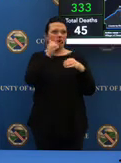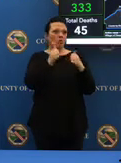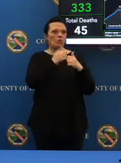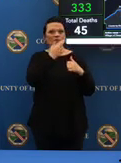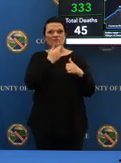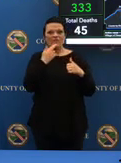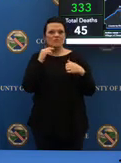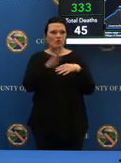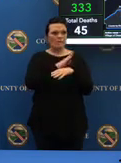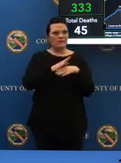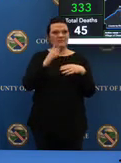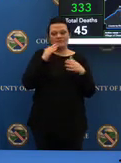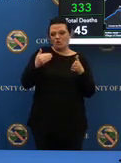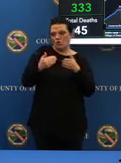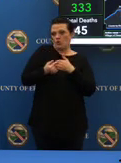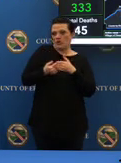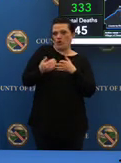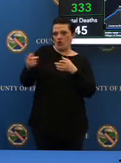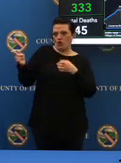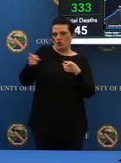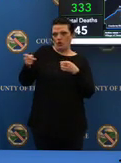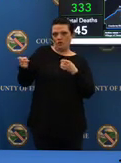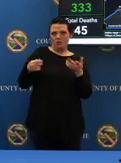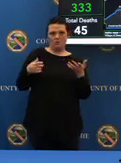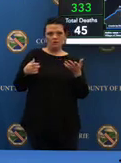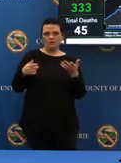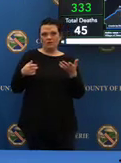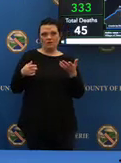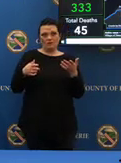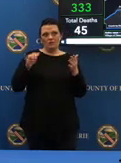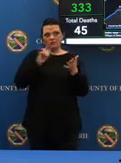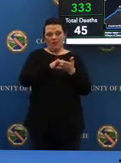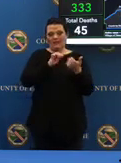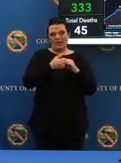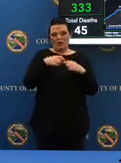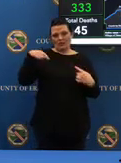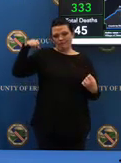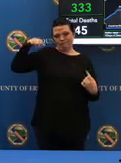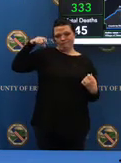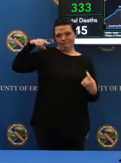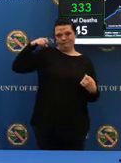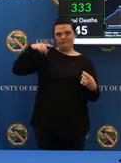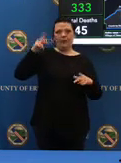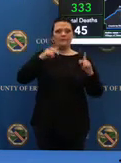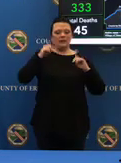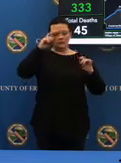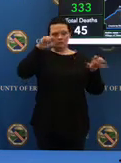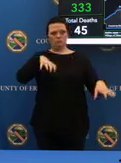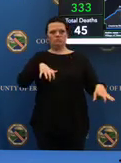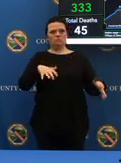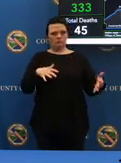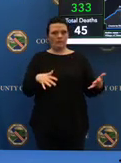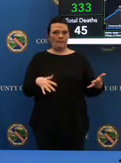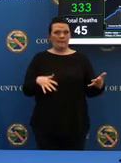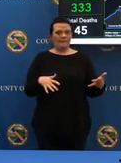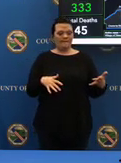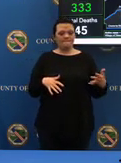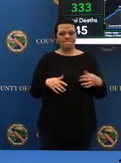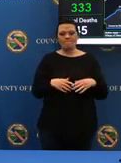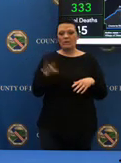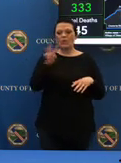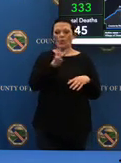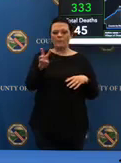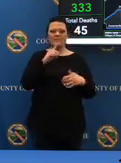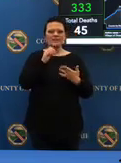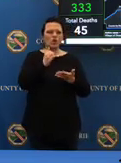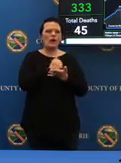that you just happen to be by. That's how they're doing things today, and I think a lot of people are shocked to find that out. I think these websites